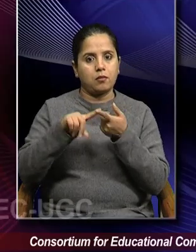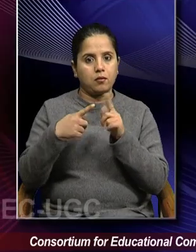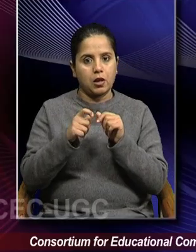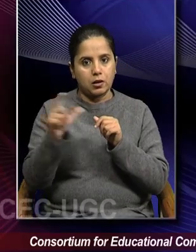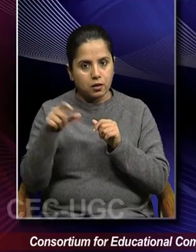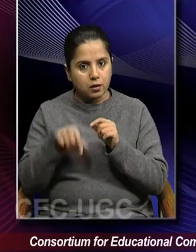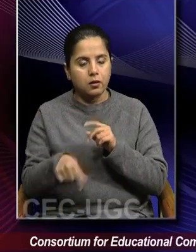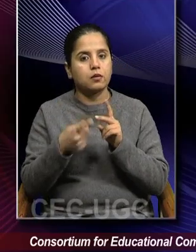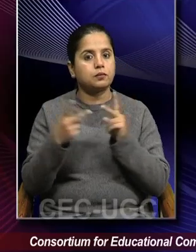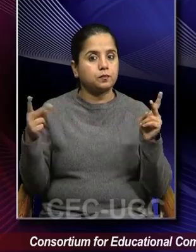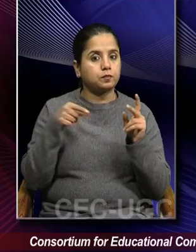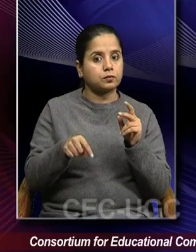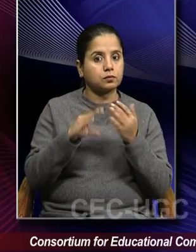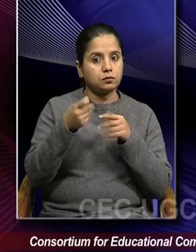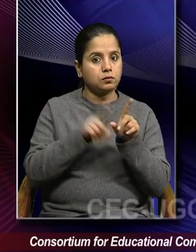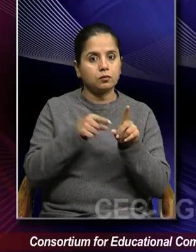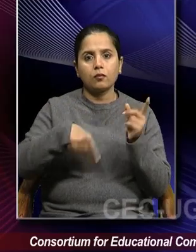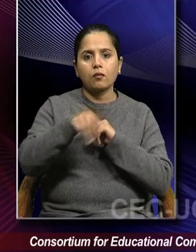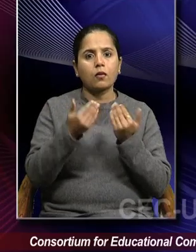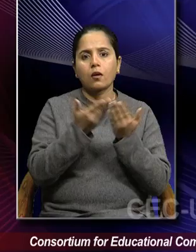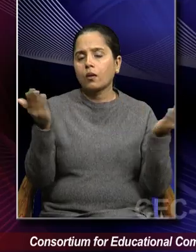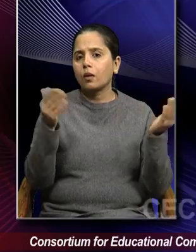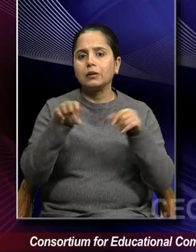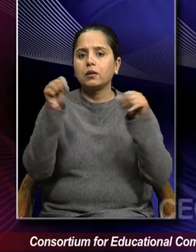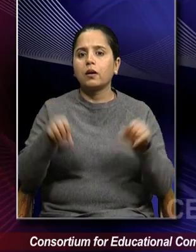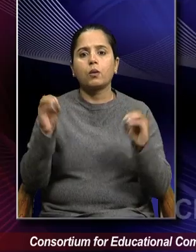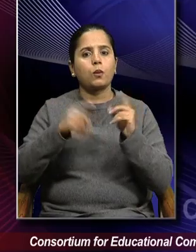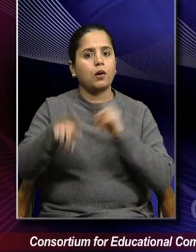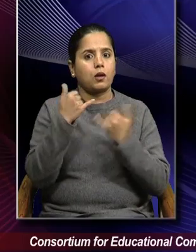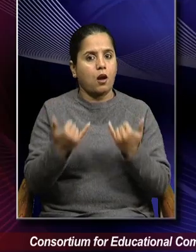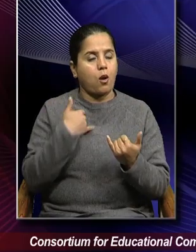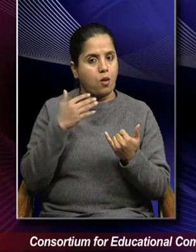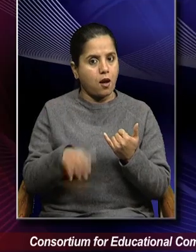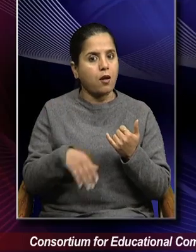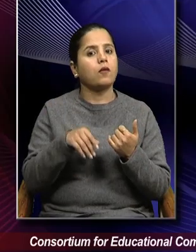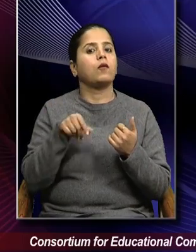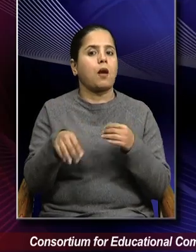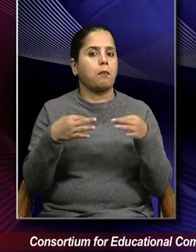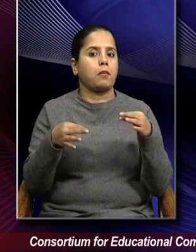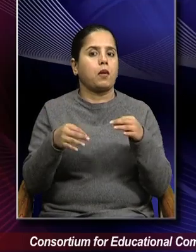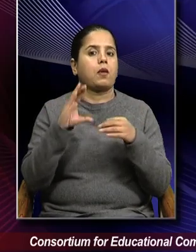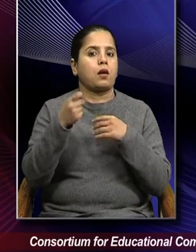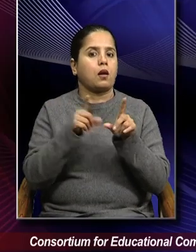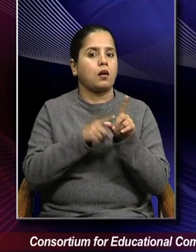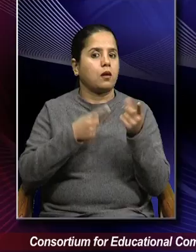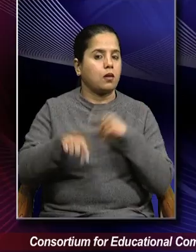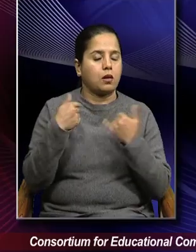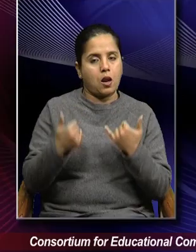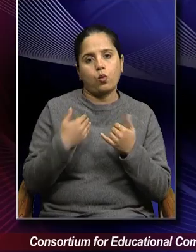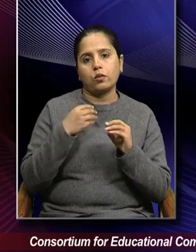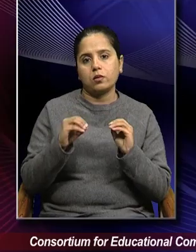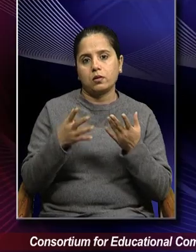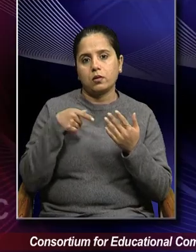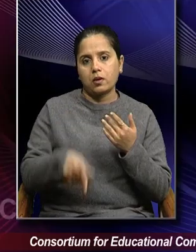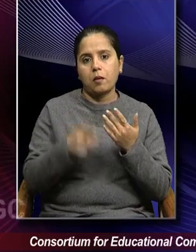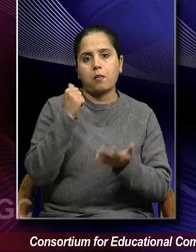metal currency is no more there into the system, and now we are having paper currency. And then we started talking about